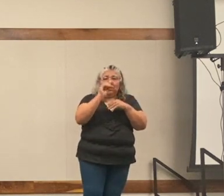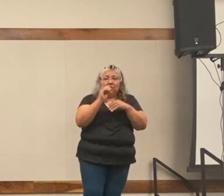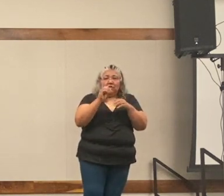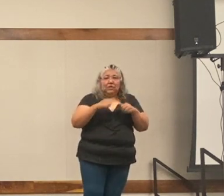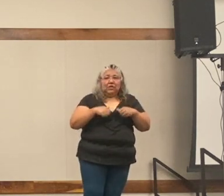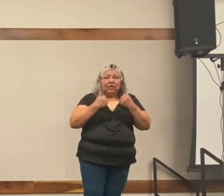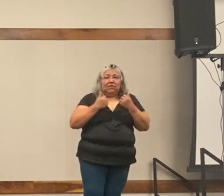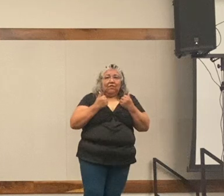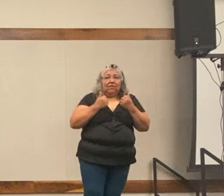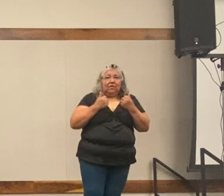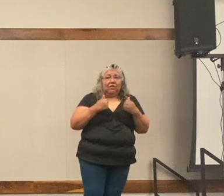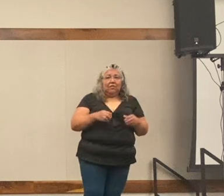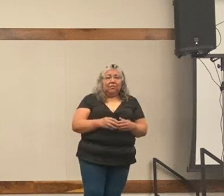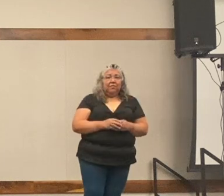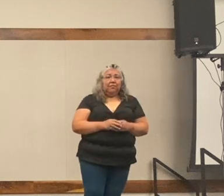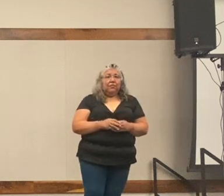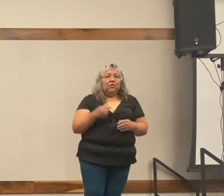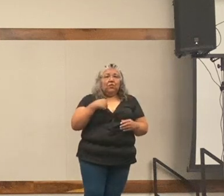to live,